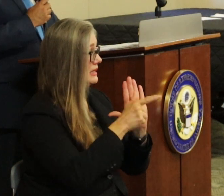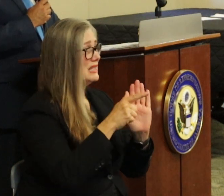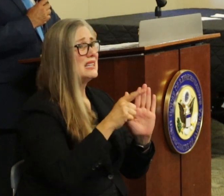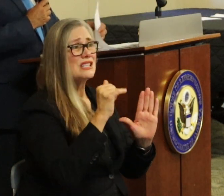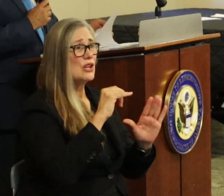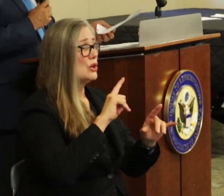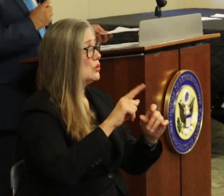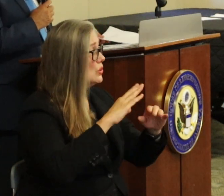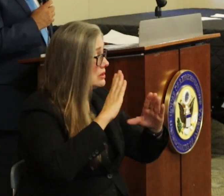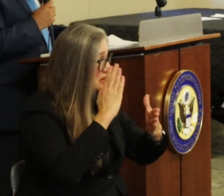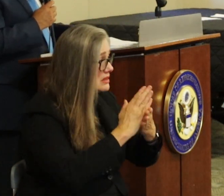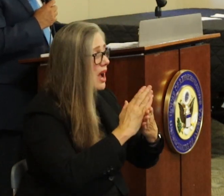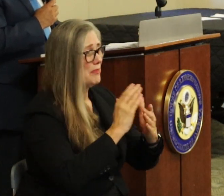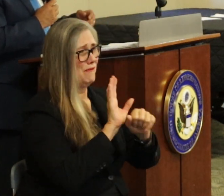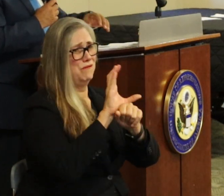forced separations.